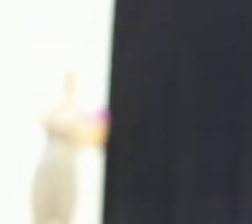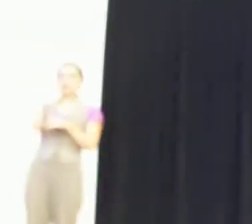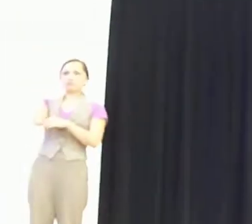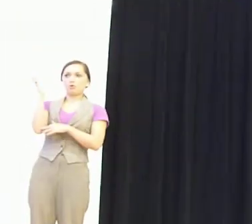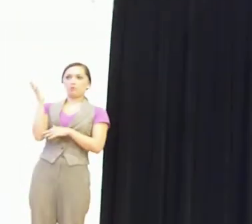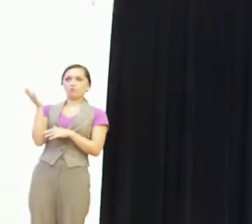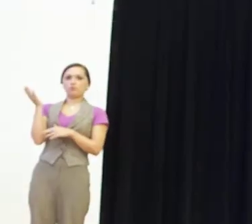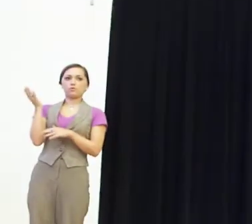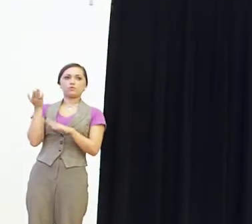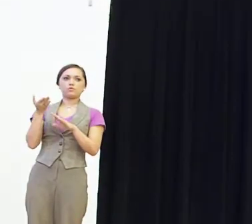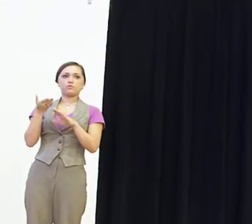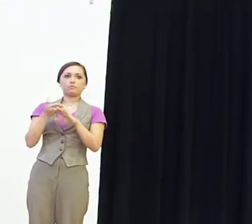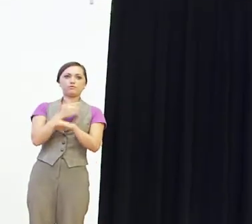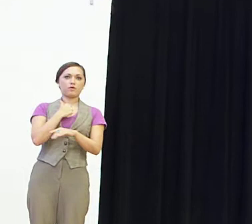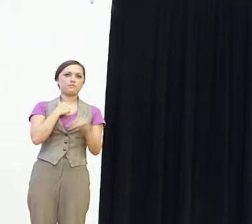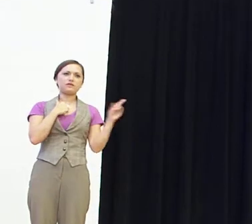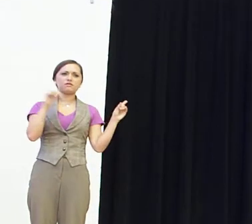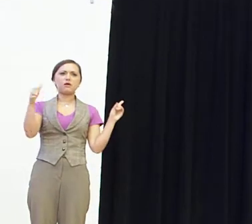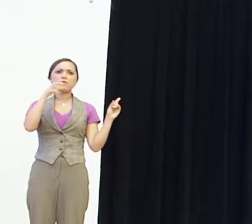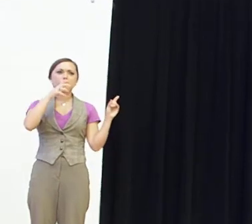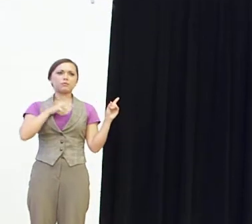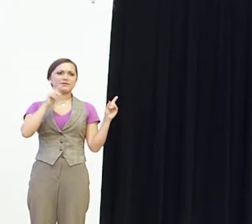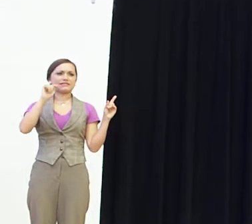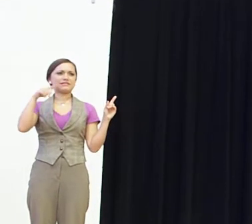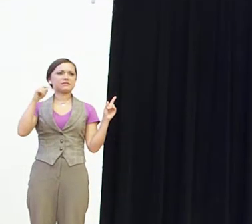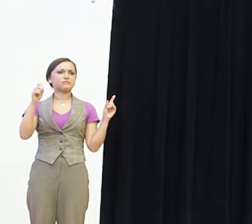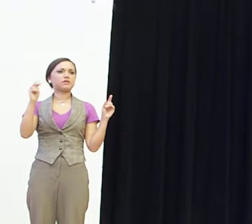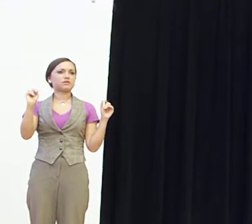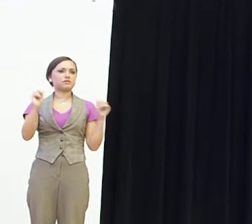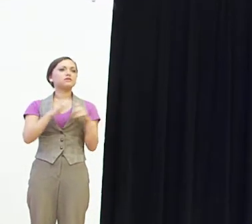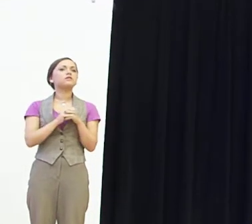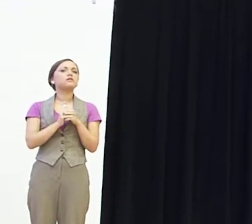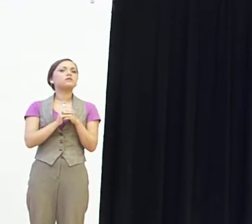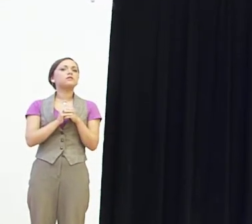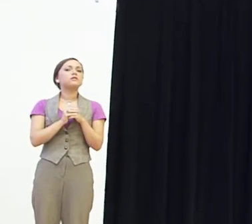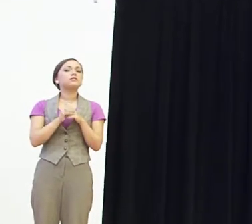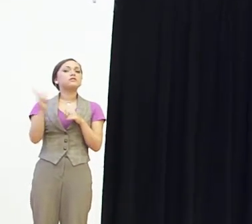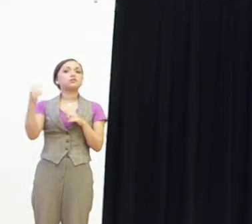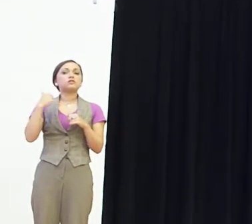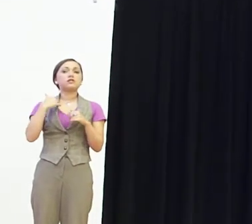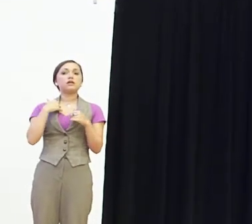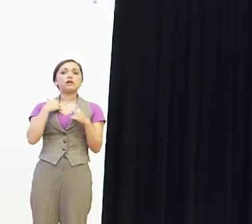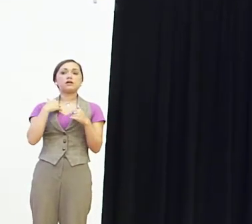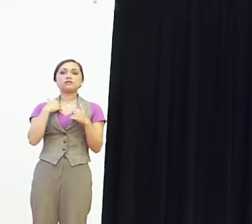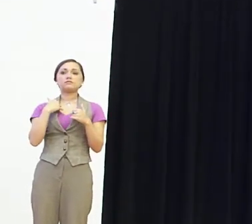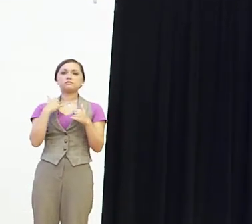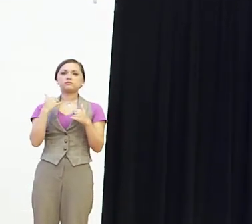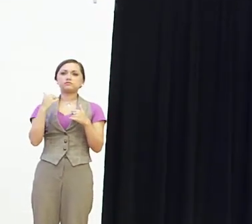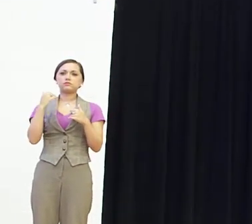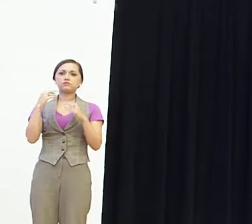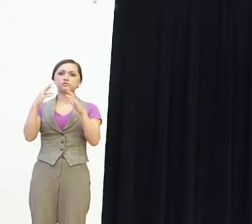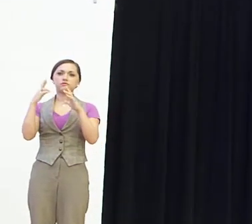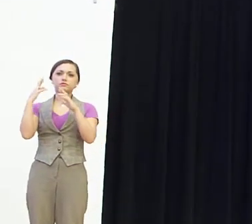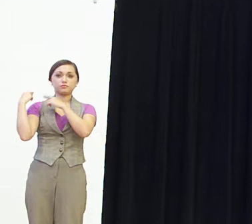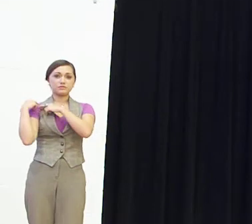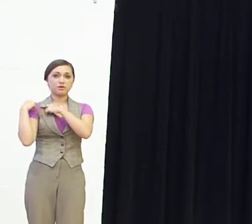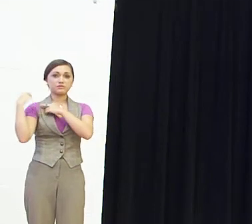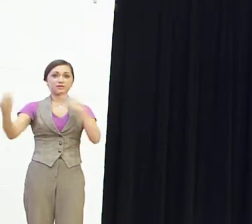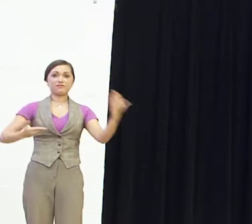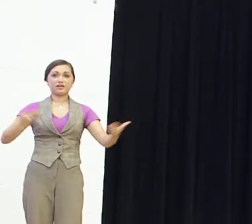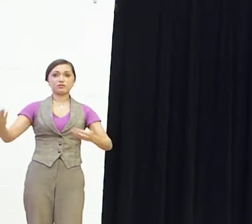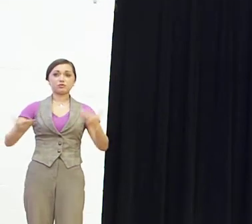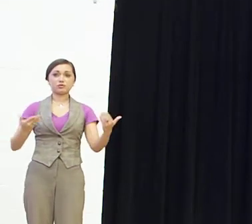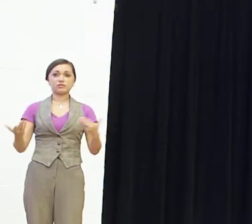to me being up here, had the responsibility of introducing all the dignitaries in the